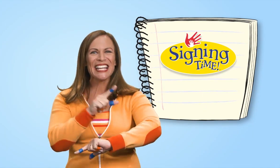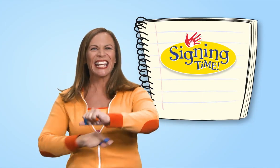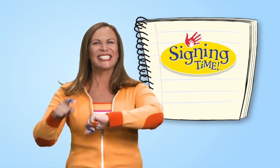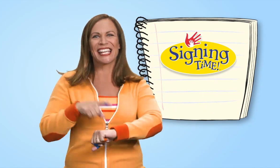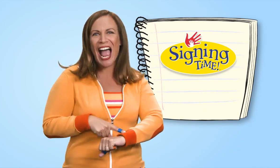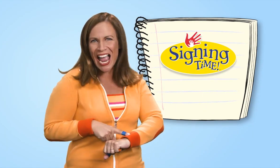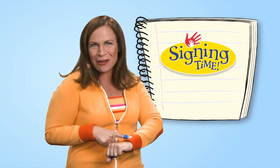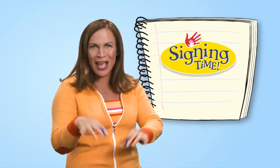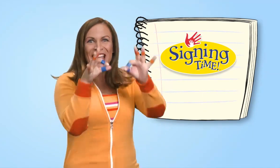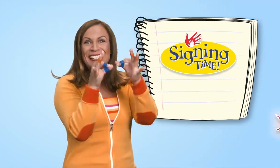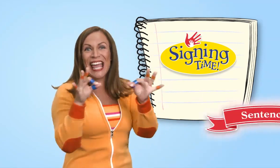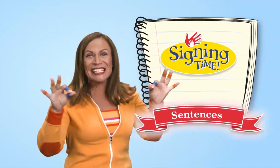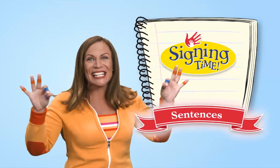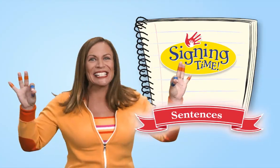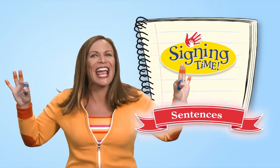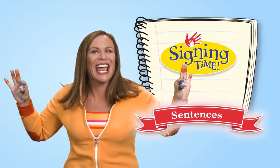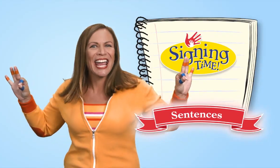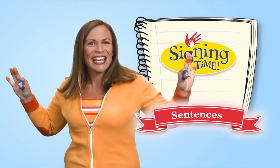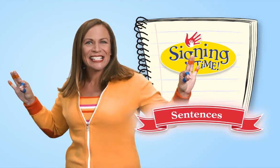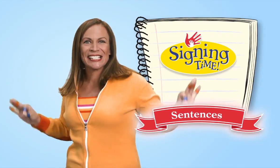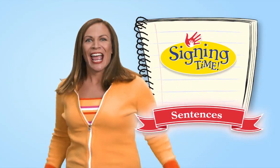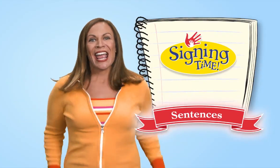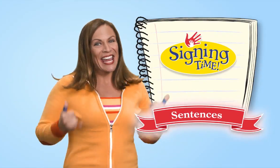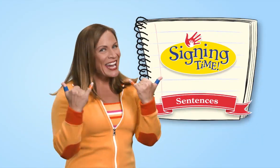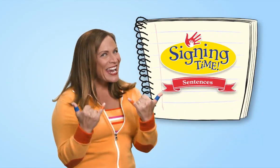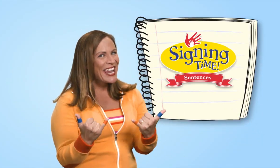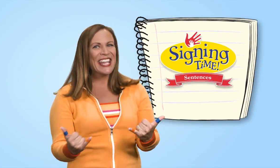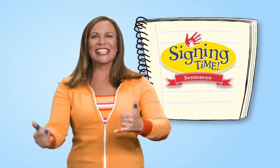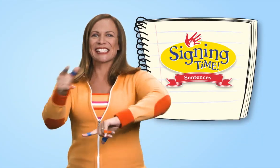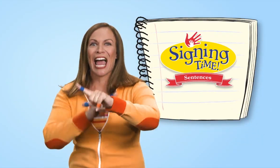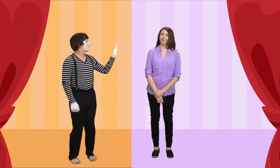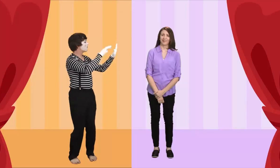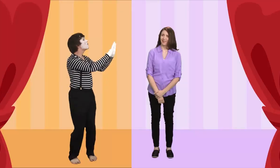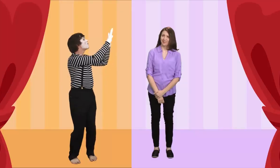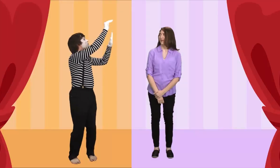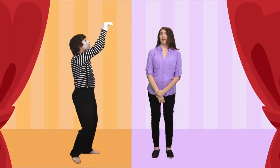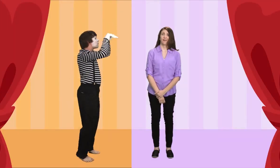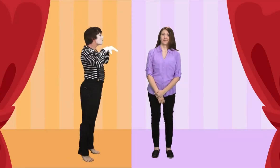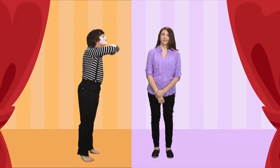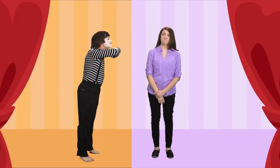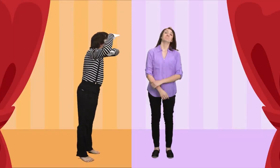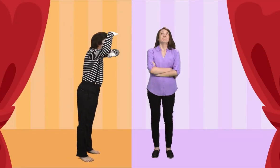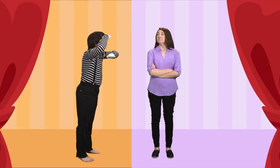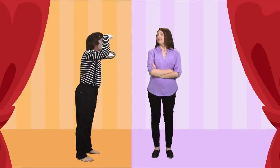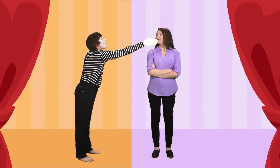Signing Time Sentences. It's time to learn to put your signs